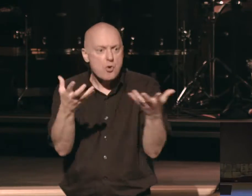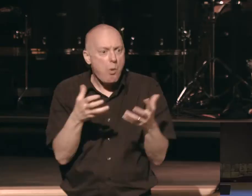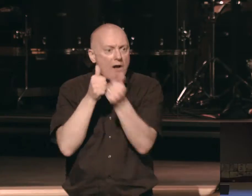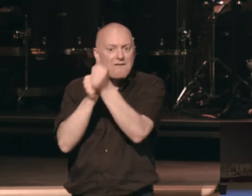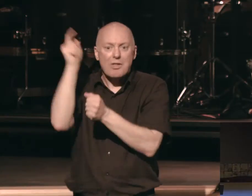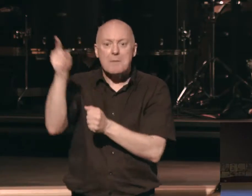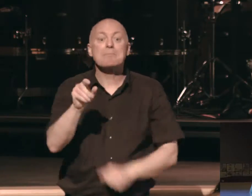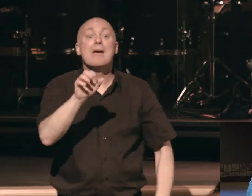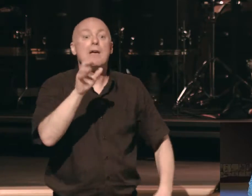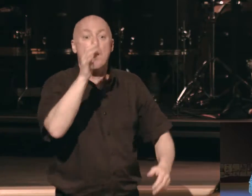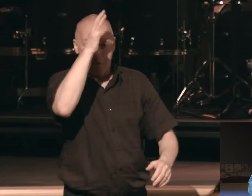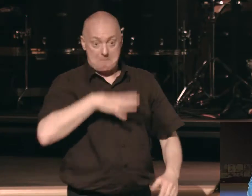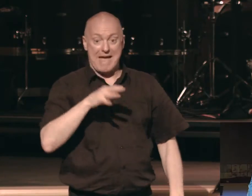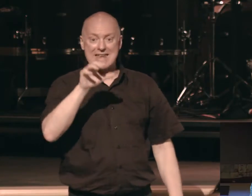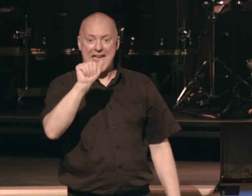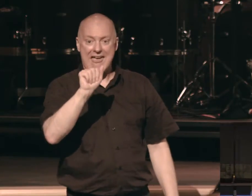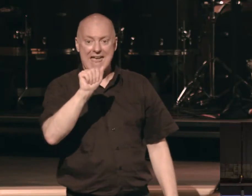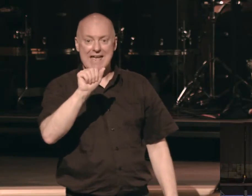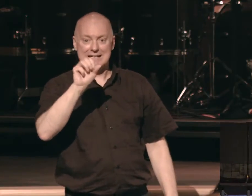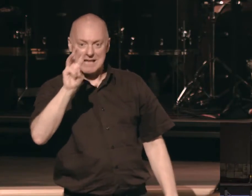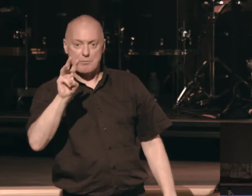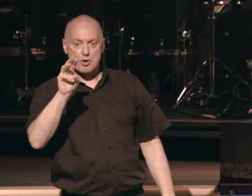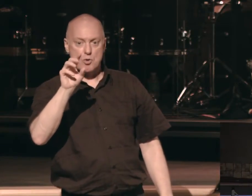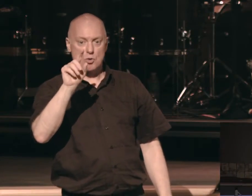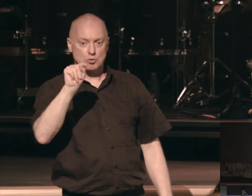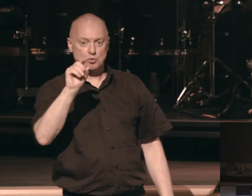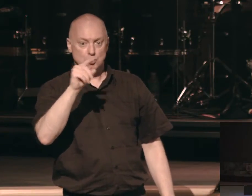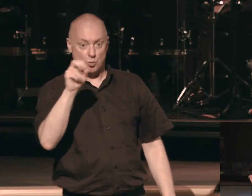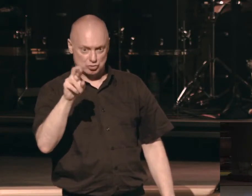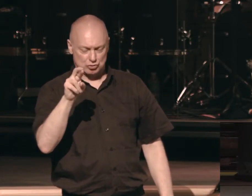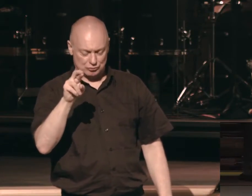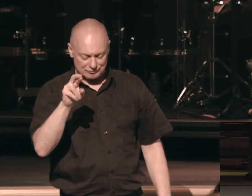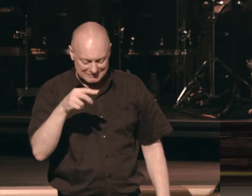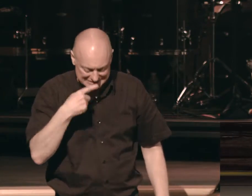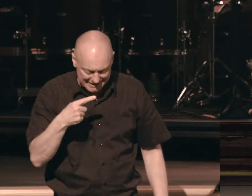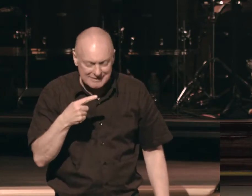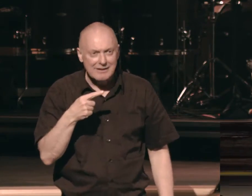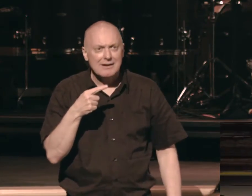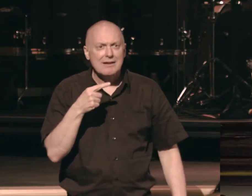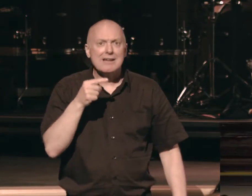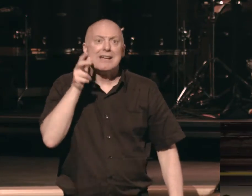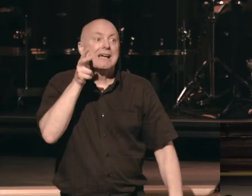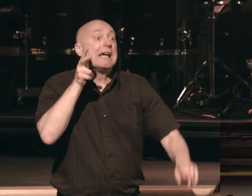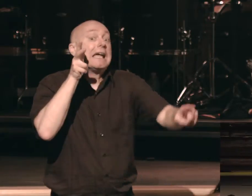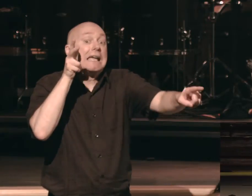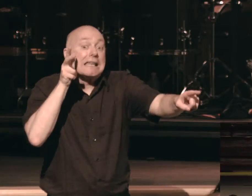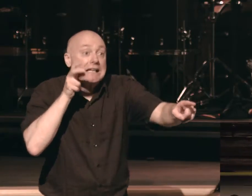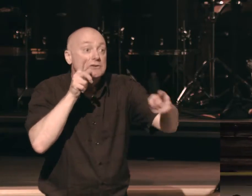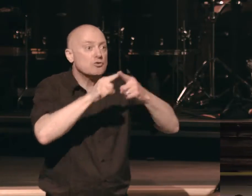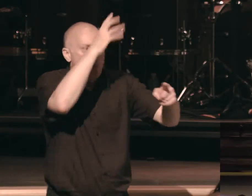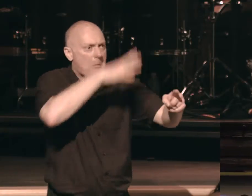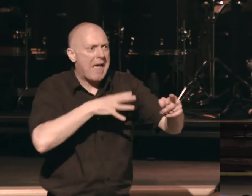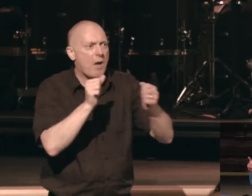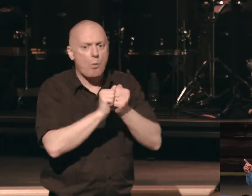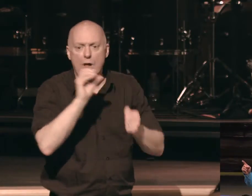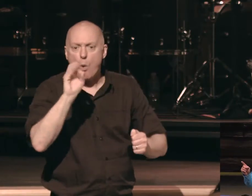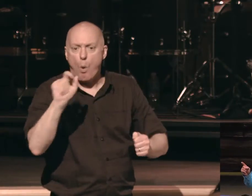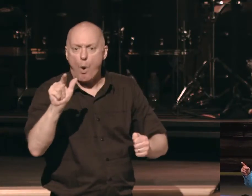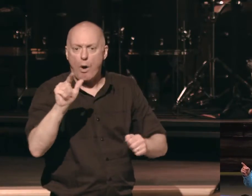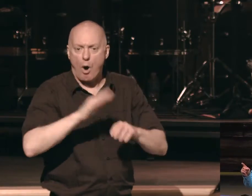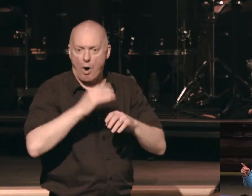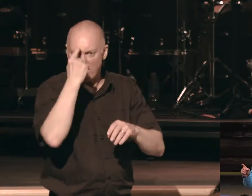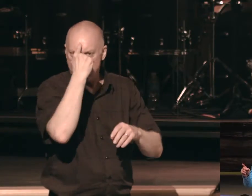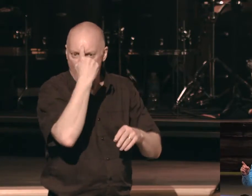follow Him. A.W. Tozer said this, and I've always loved this quote. He says, "Listen to the man with oil on his